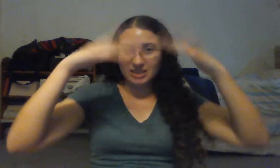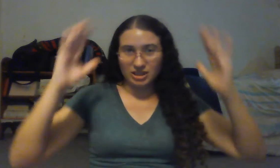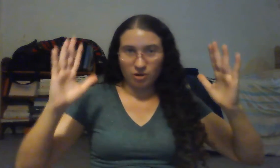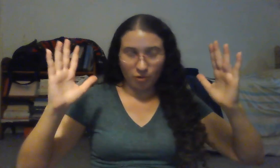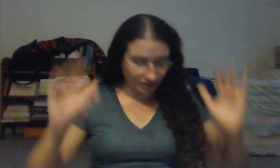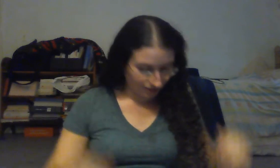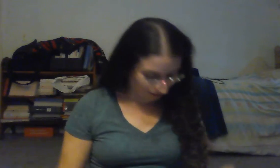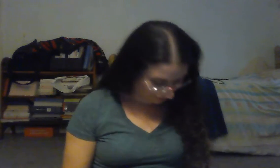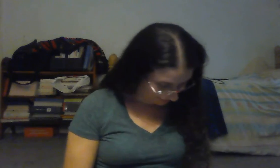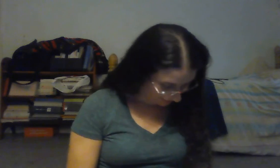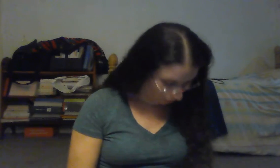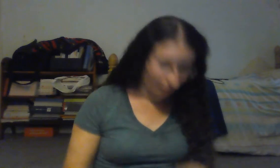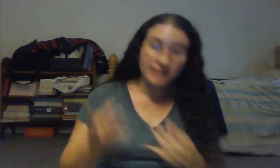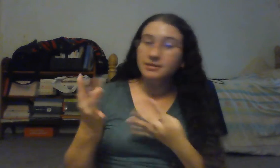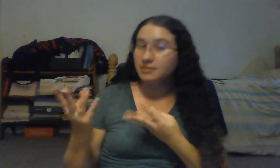it opening up. Wait.